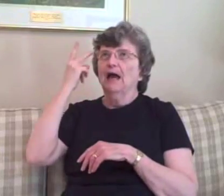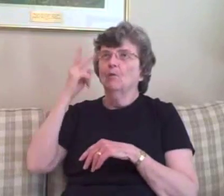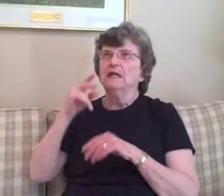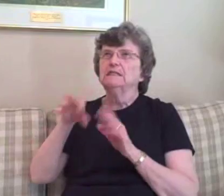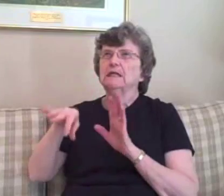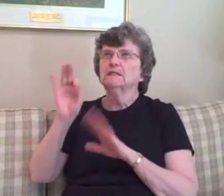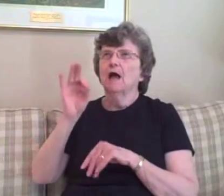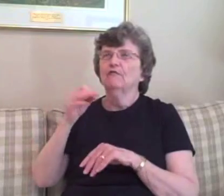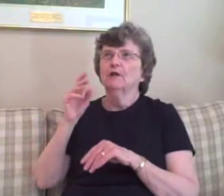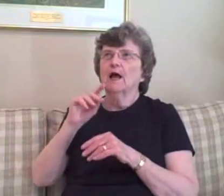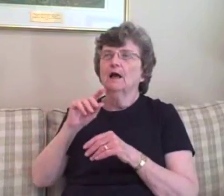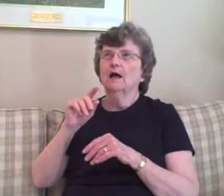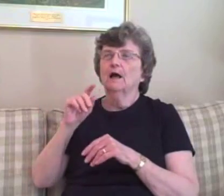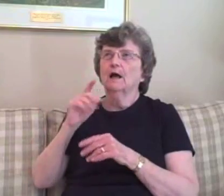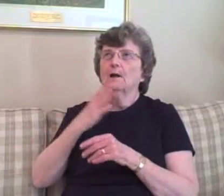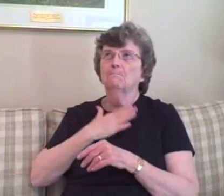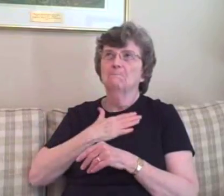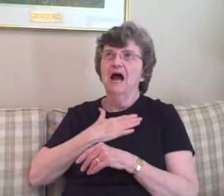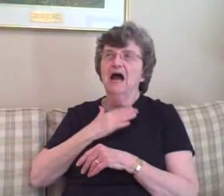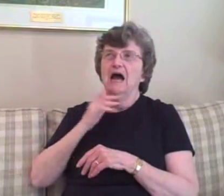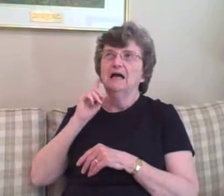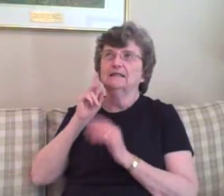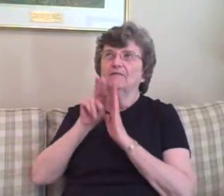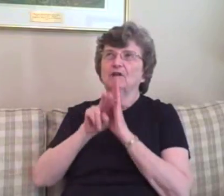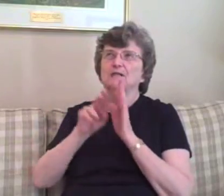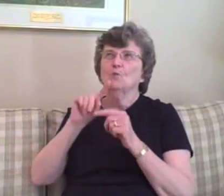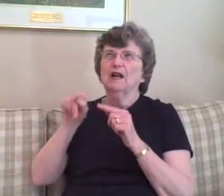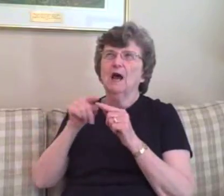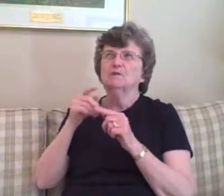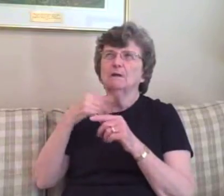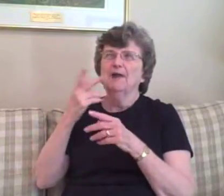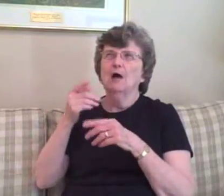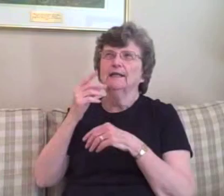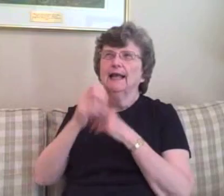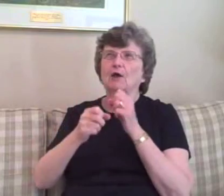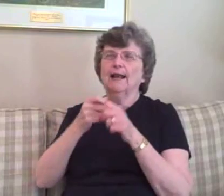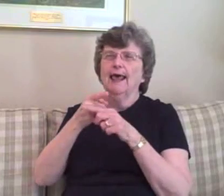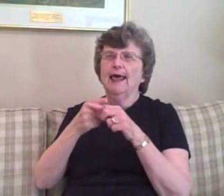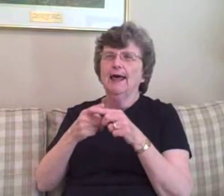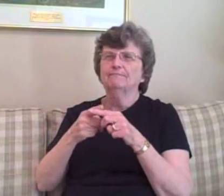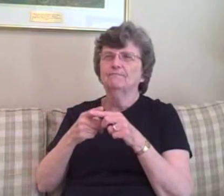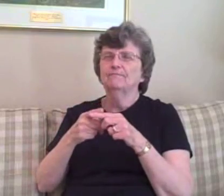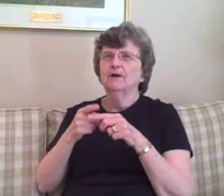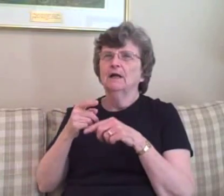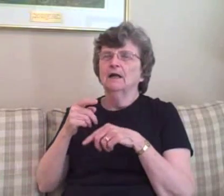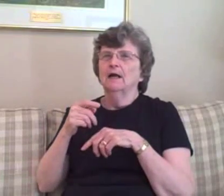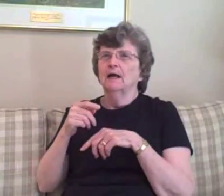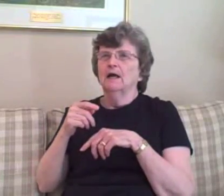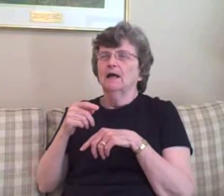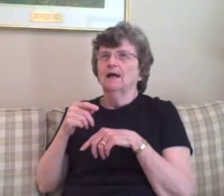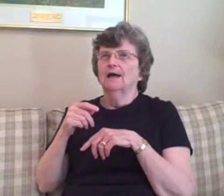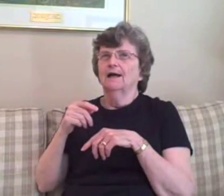My parents discovered my deafness, I would say, when I was about a year and a half years old.